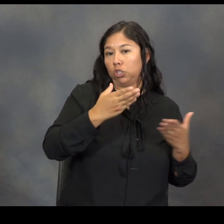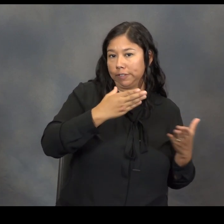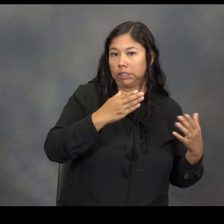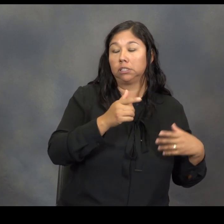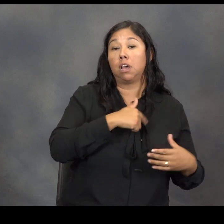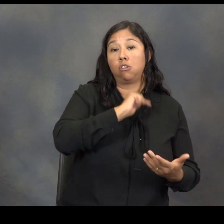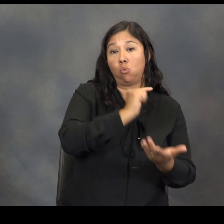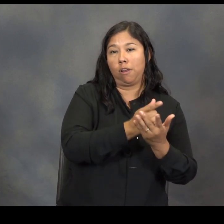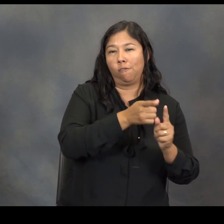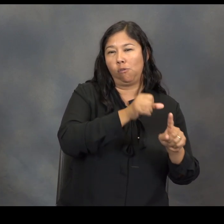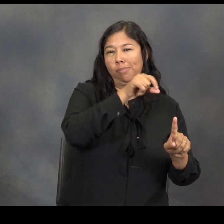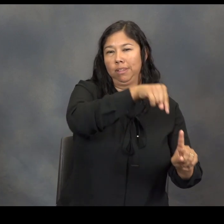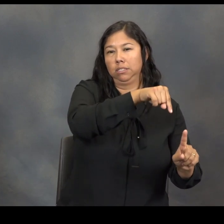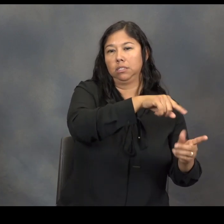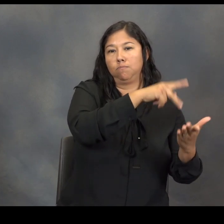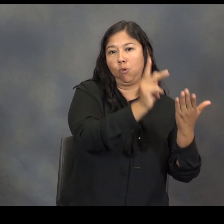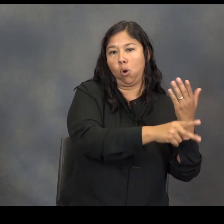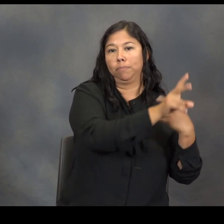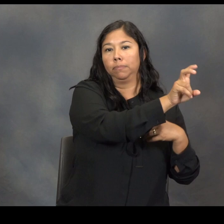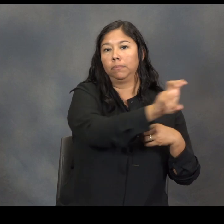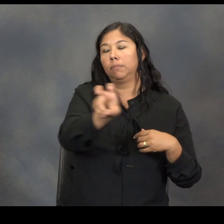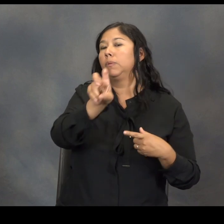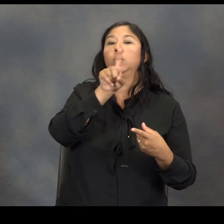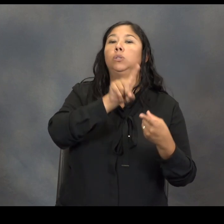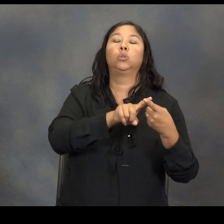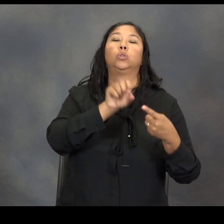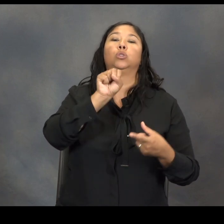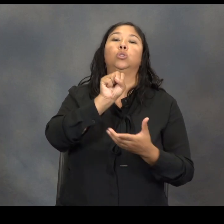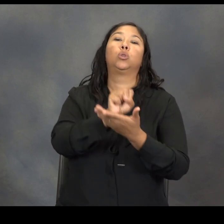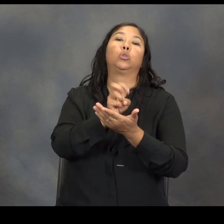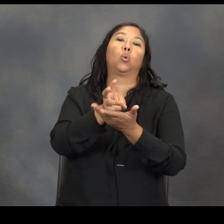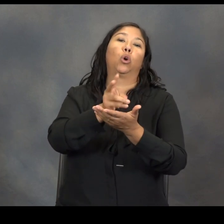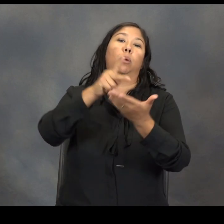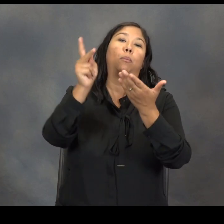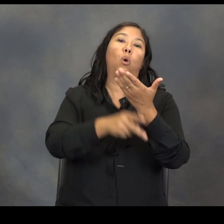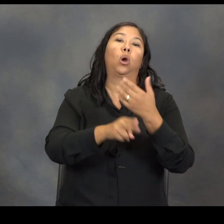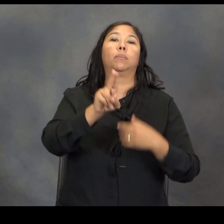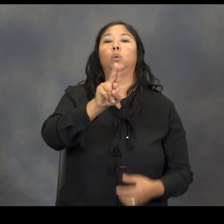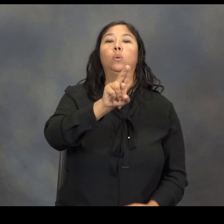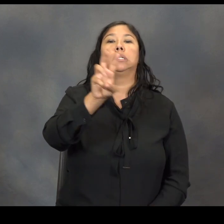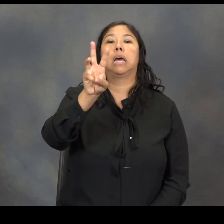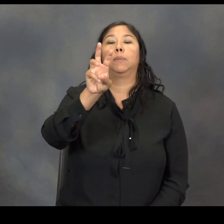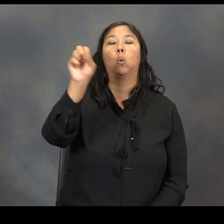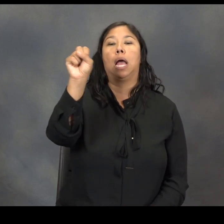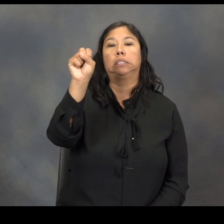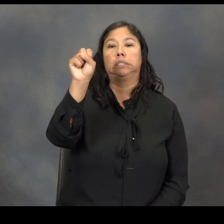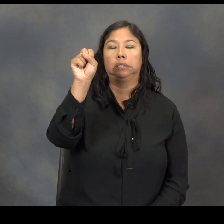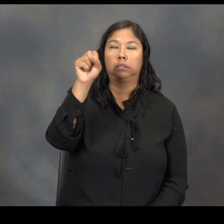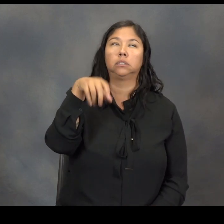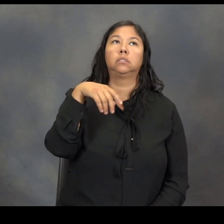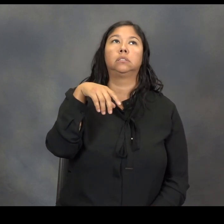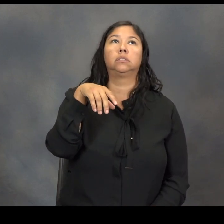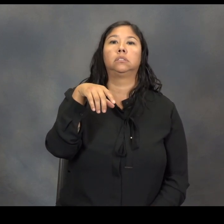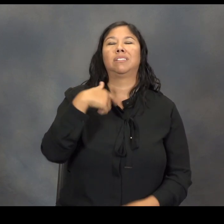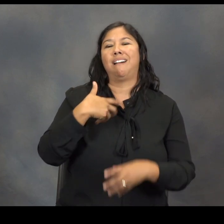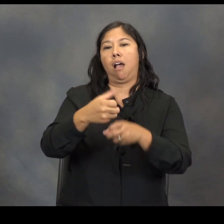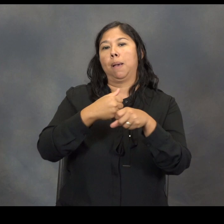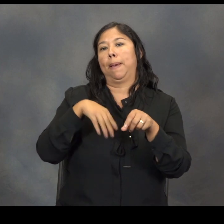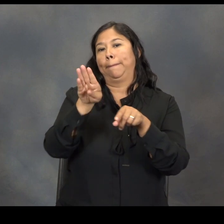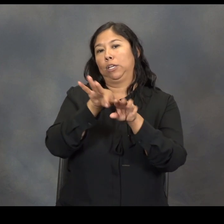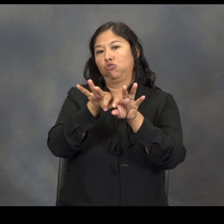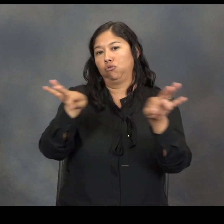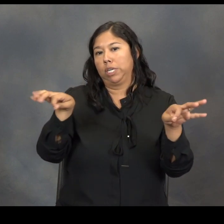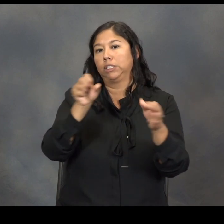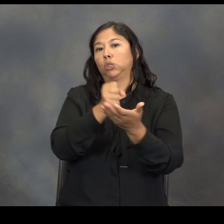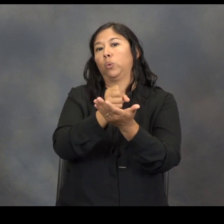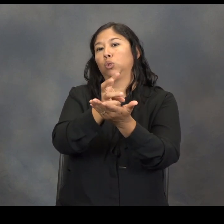After I graduated from that program, transferred into the social work program at UWS, where I got my bachelor's